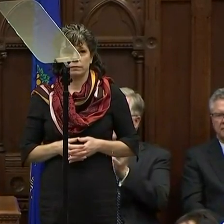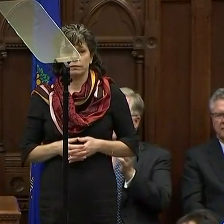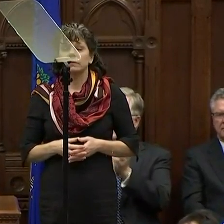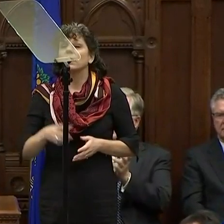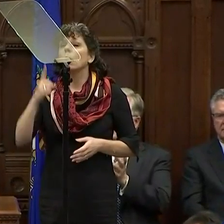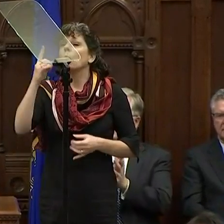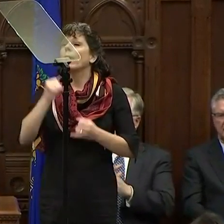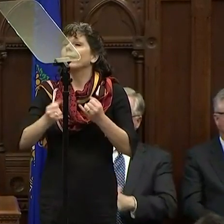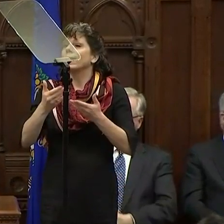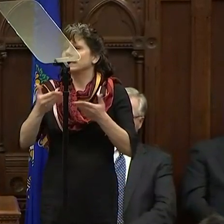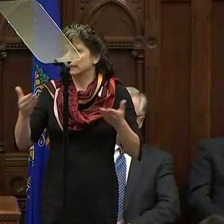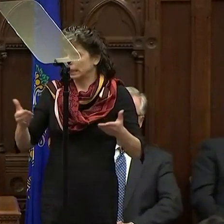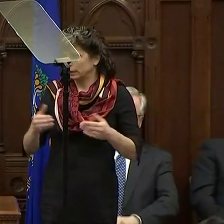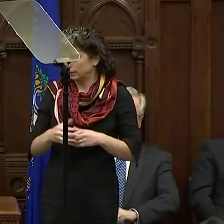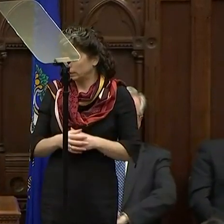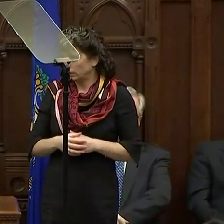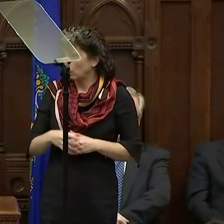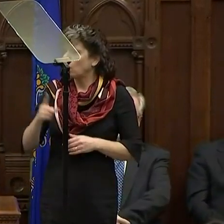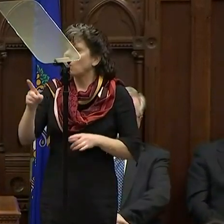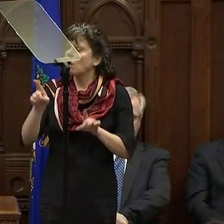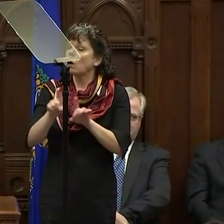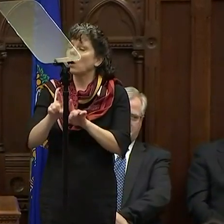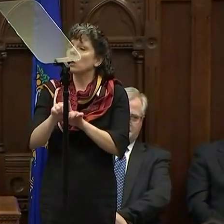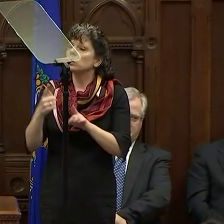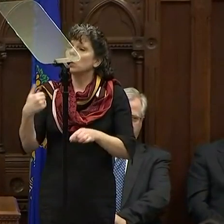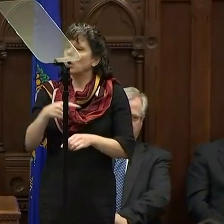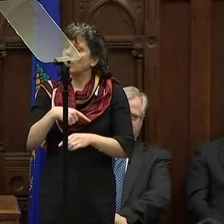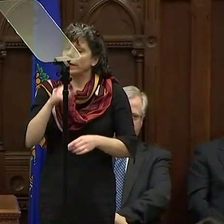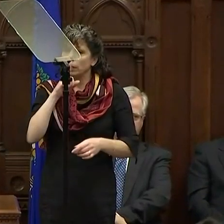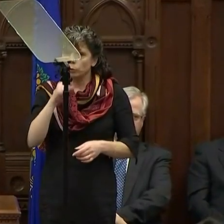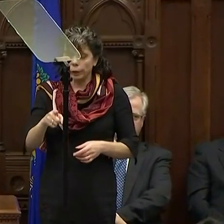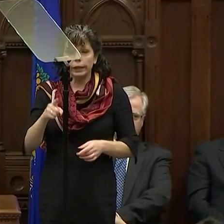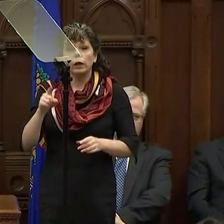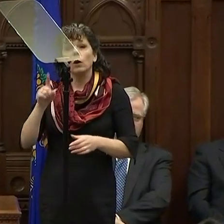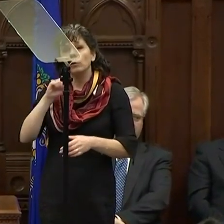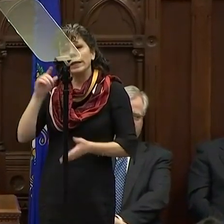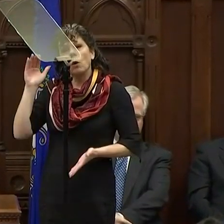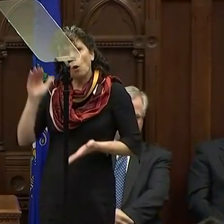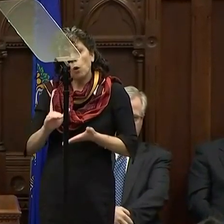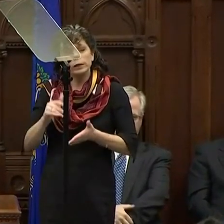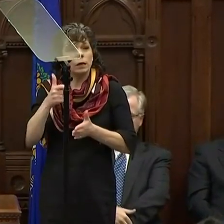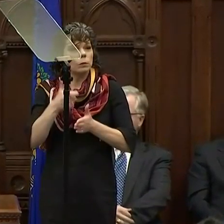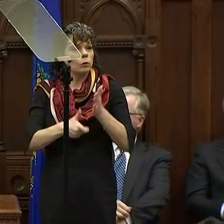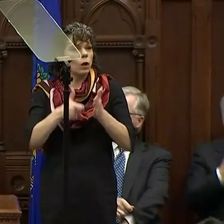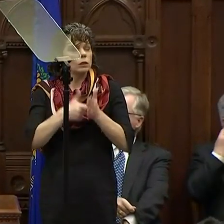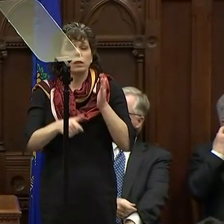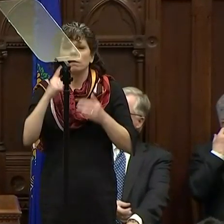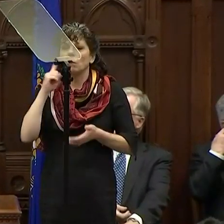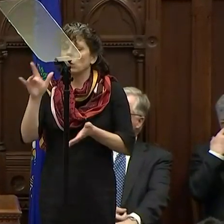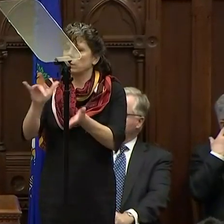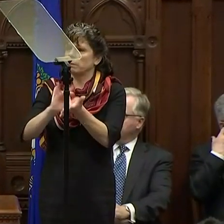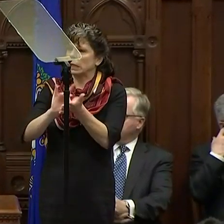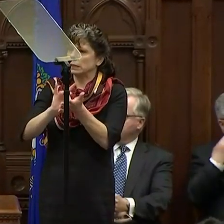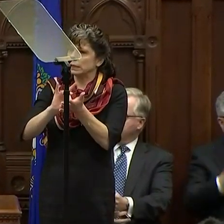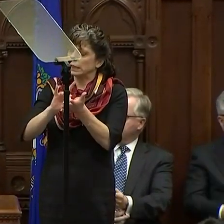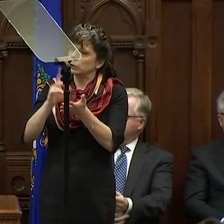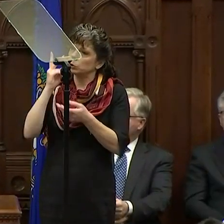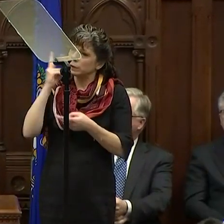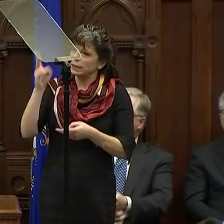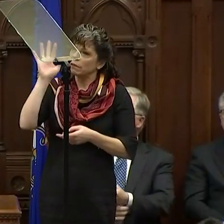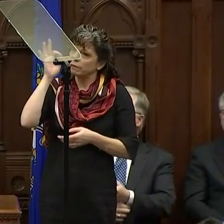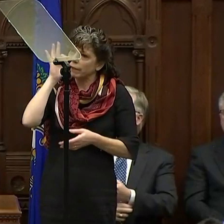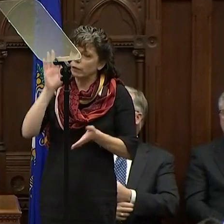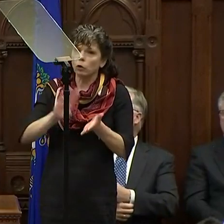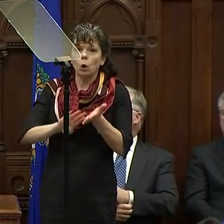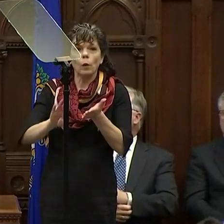One last thing on pharma. We got a bill out there to do this, hold down prescription drug prices by seeking a federal waiver to join